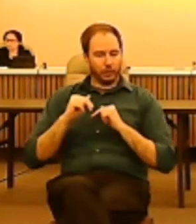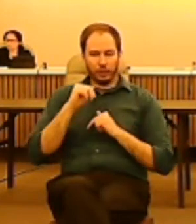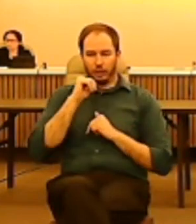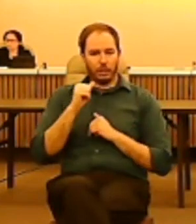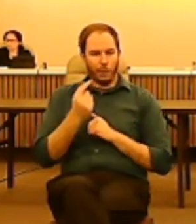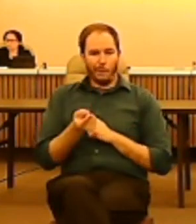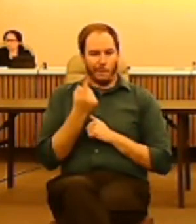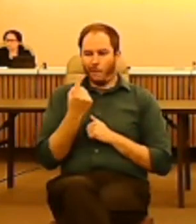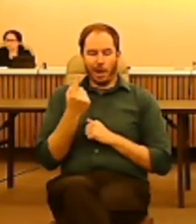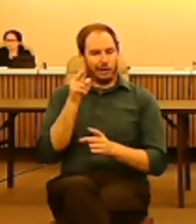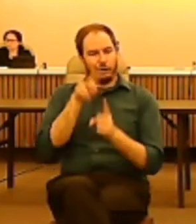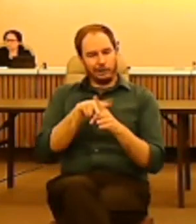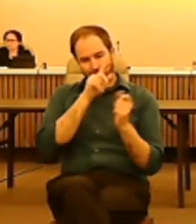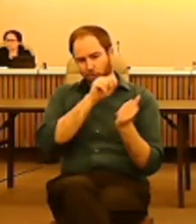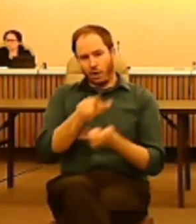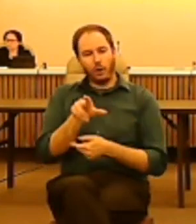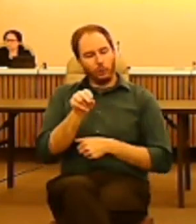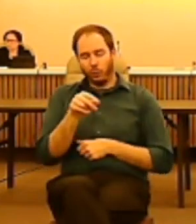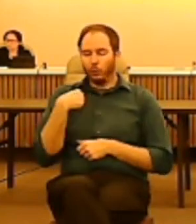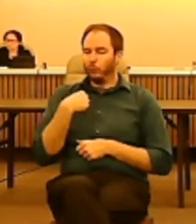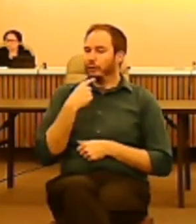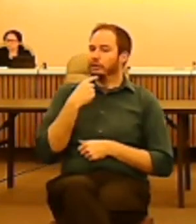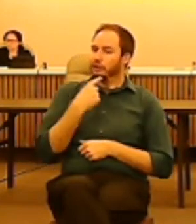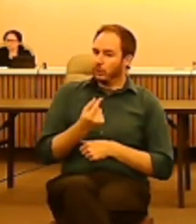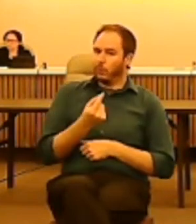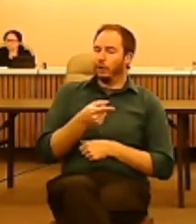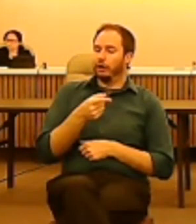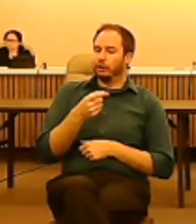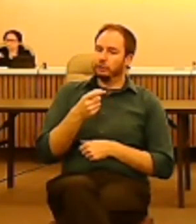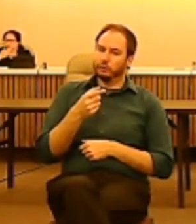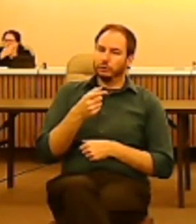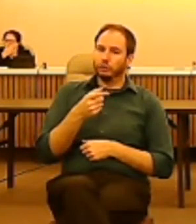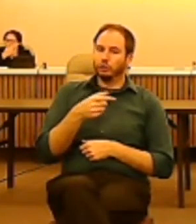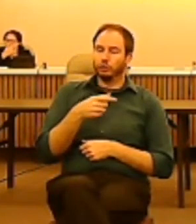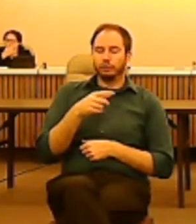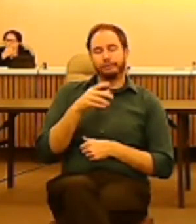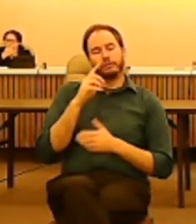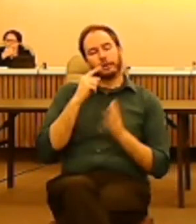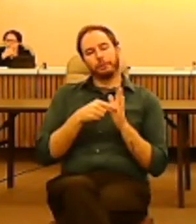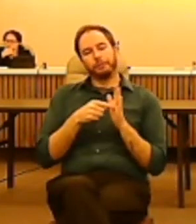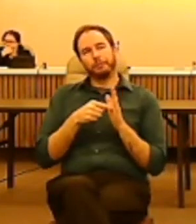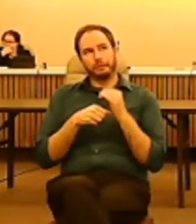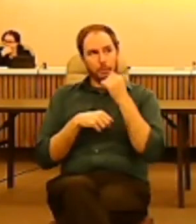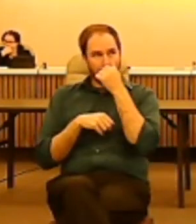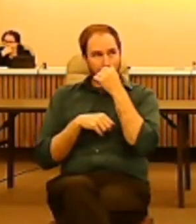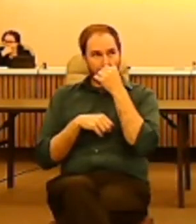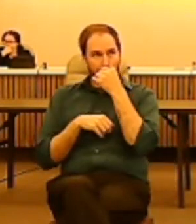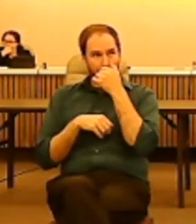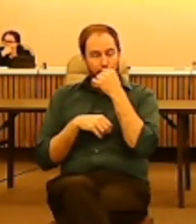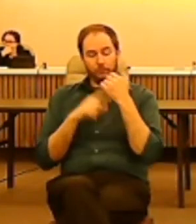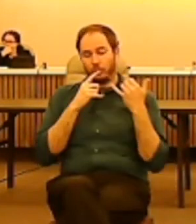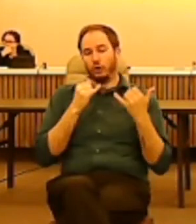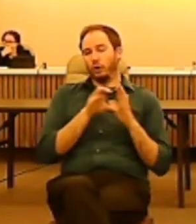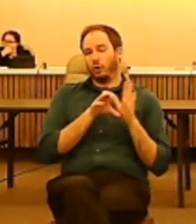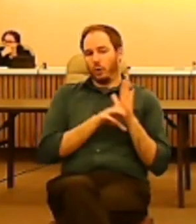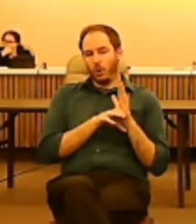one solution that fits all. All it's saying is I need to, you know, when you look at it under the current